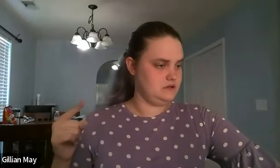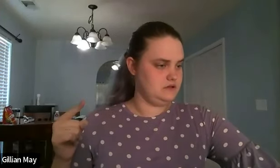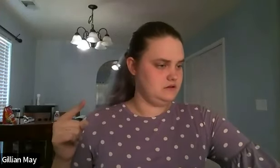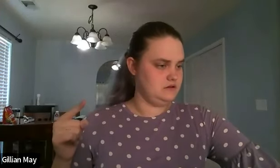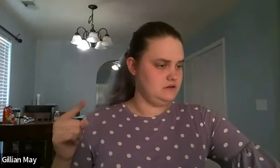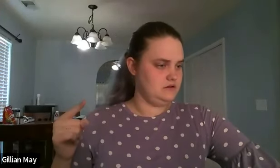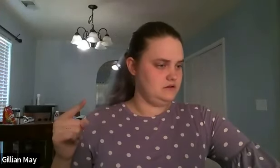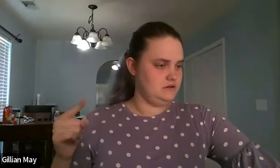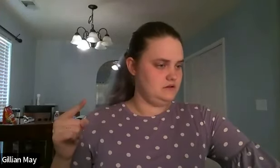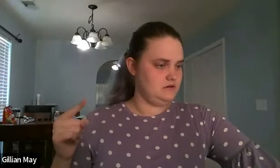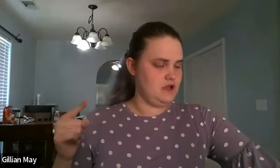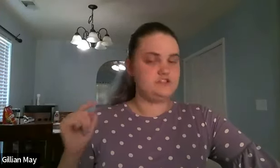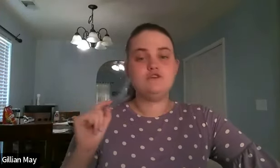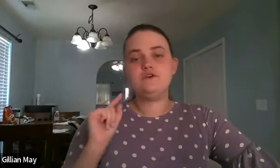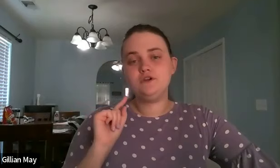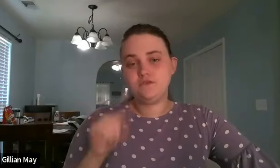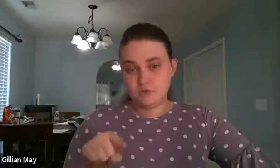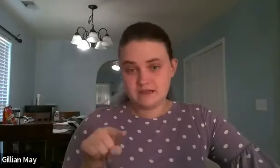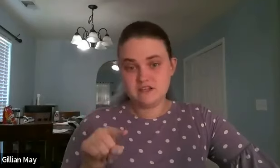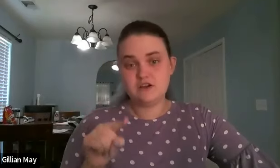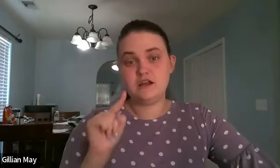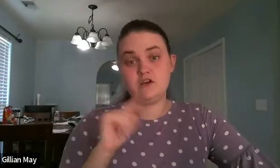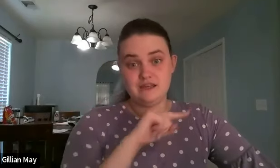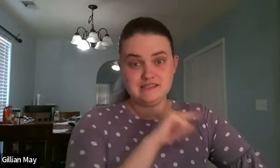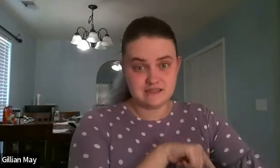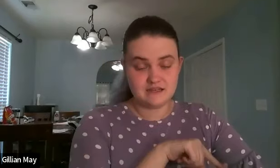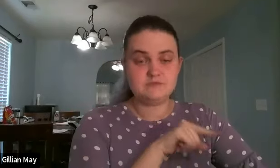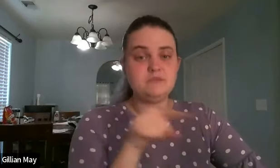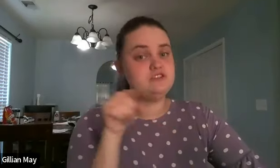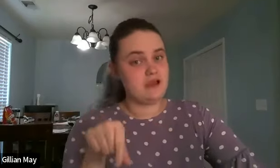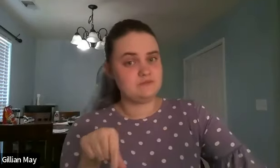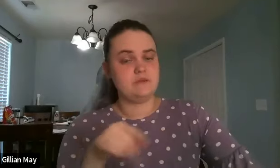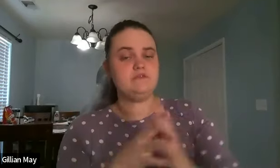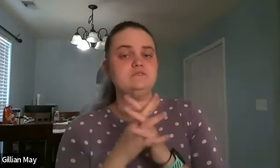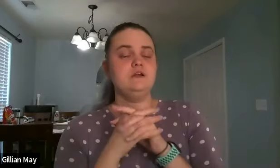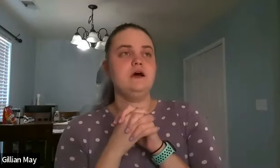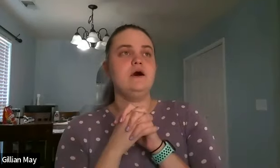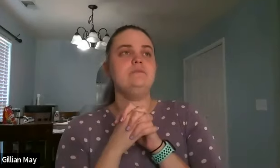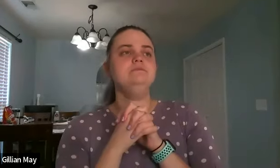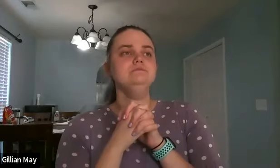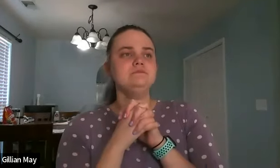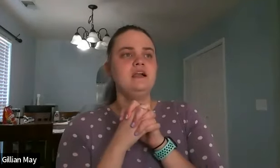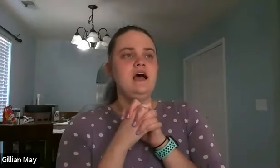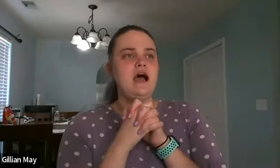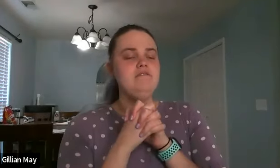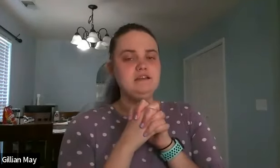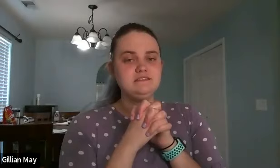I? Okay, so for granddaughter and grandson, because people do ask me about this one. I've asked a